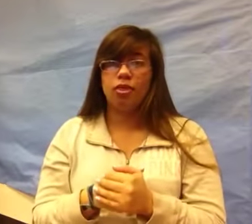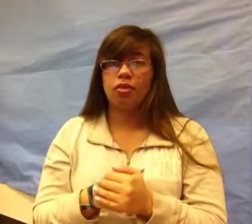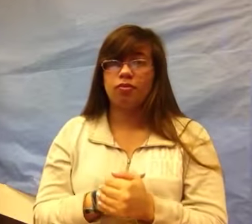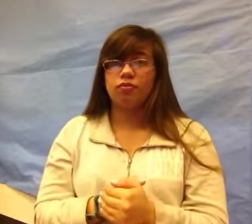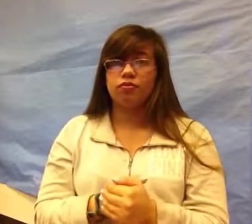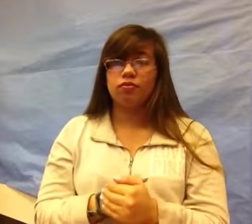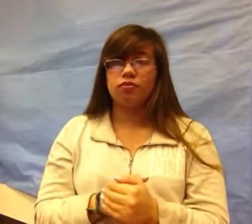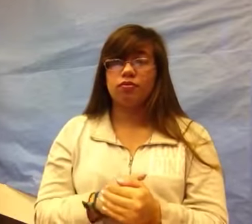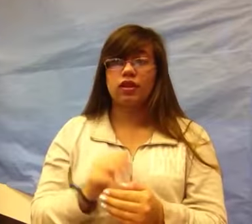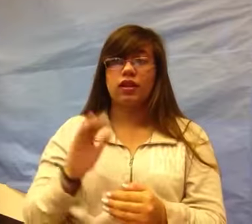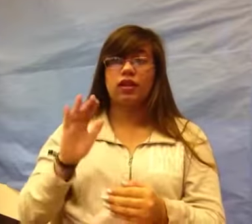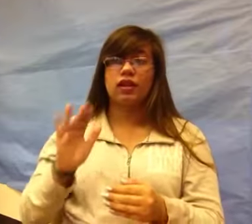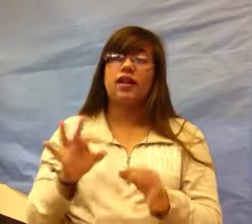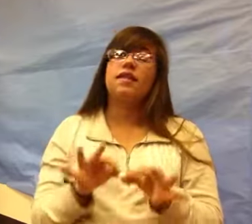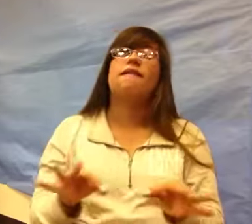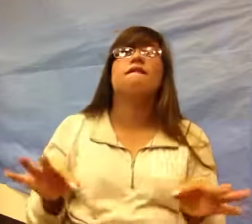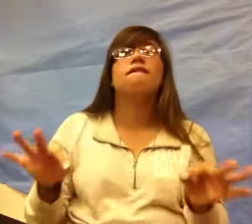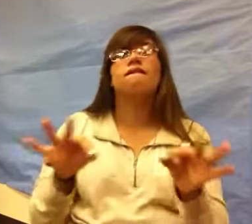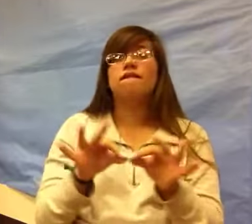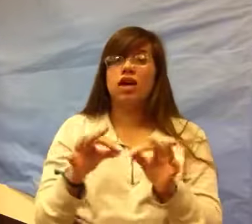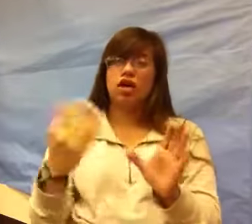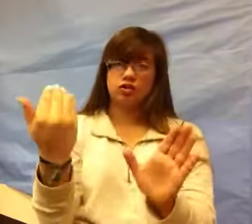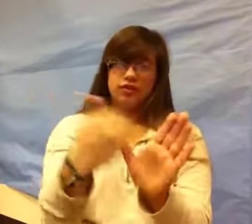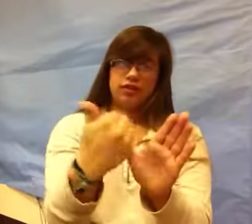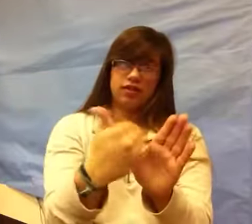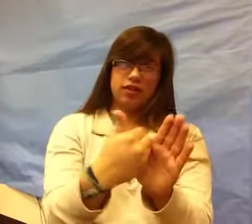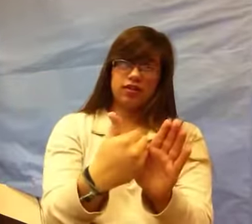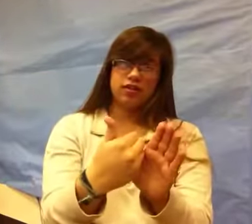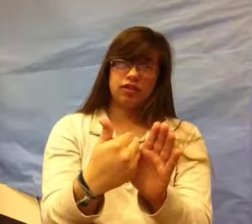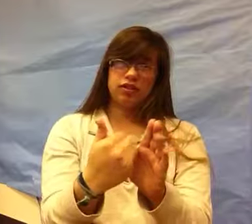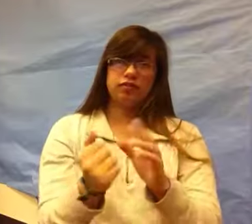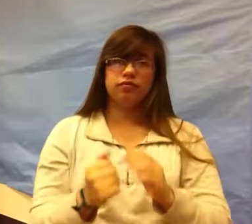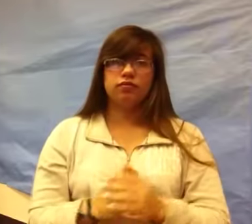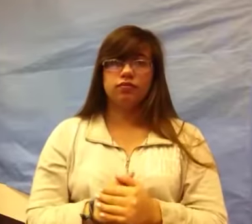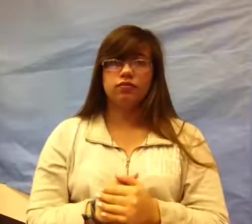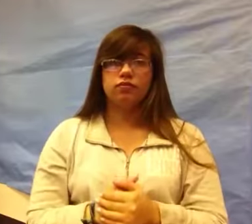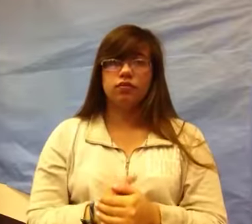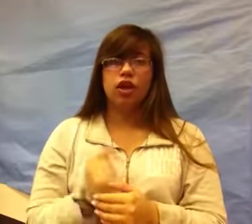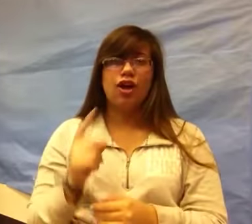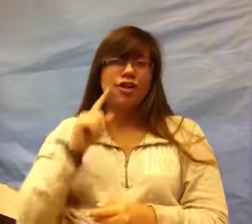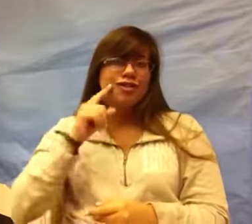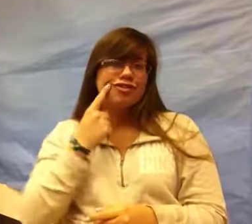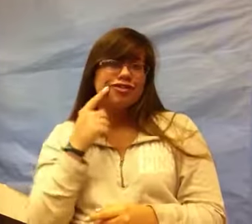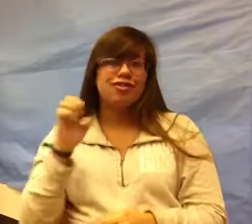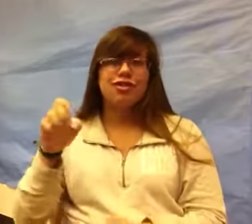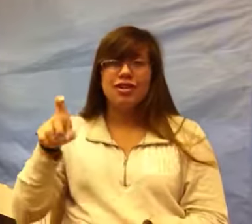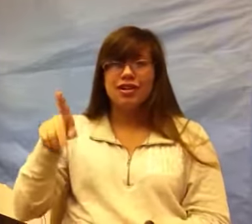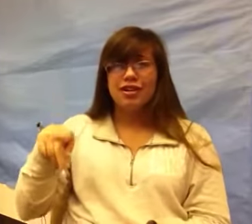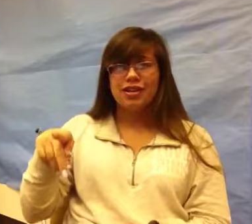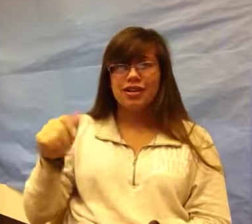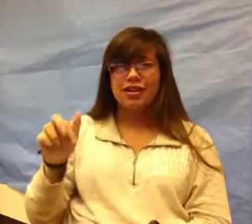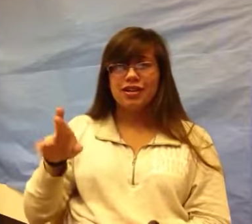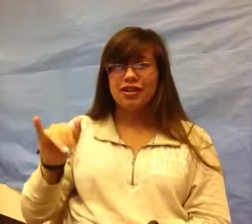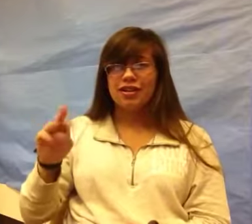of psychology. You'll see throughout most of all the cool experiments, this is what they're doing. They're figuring out why we do what we do